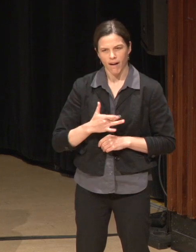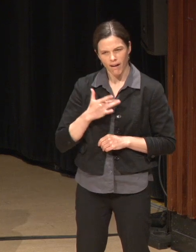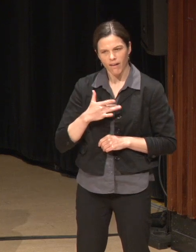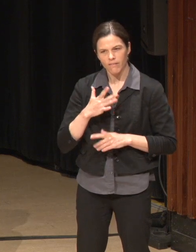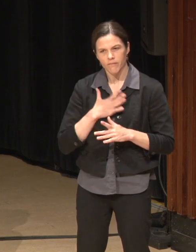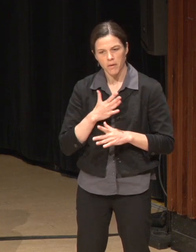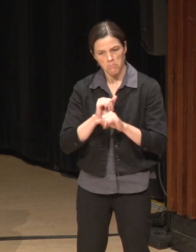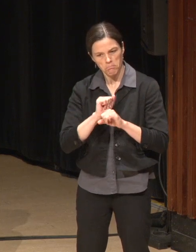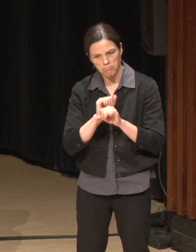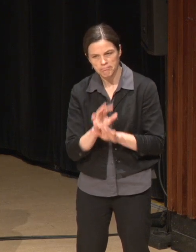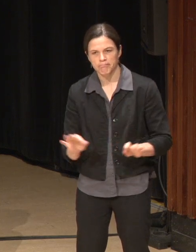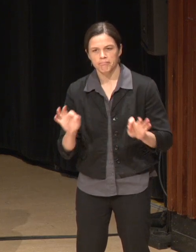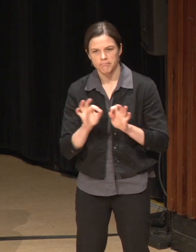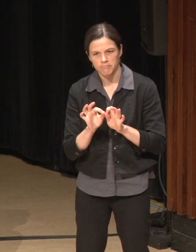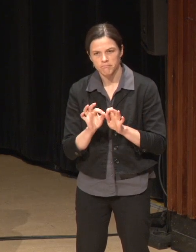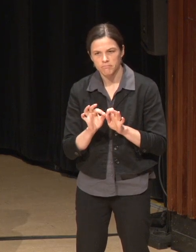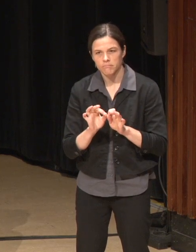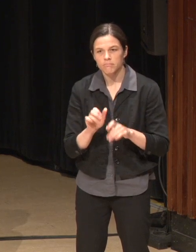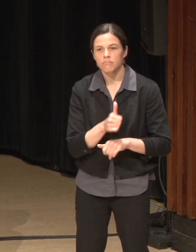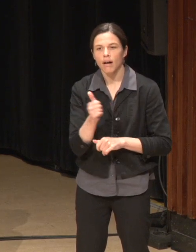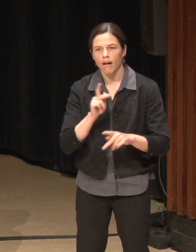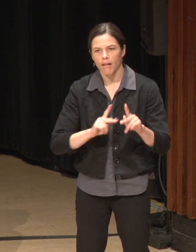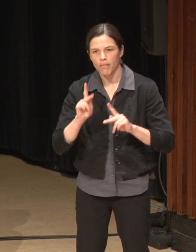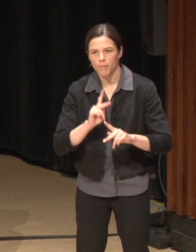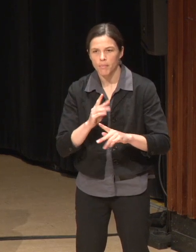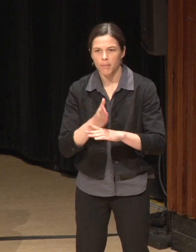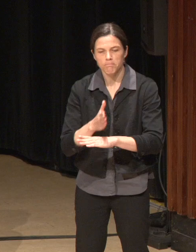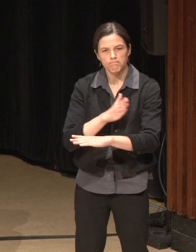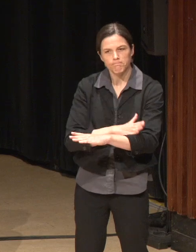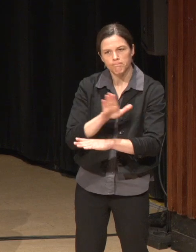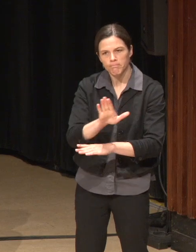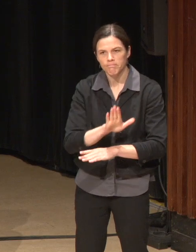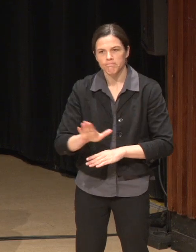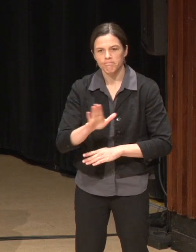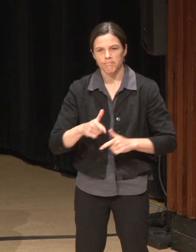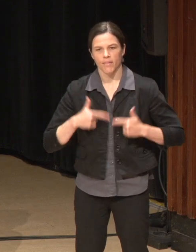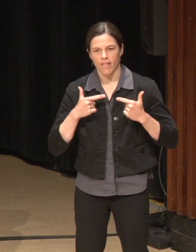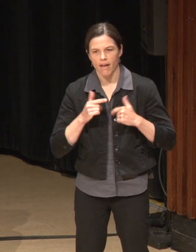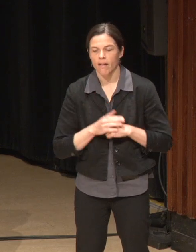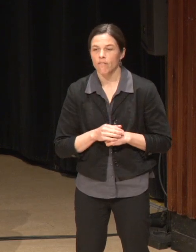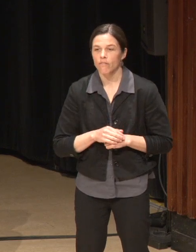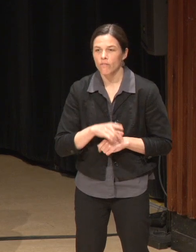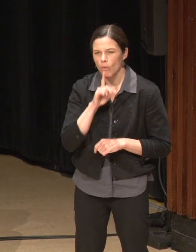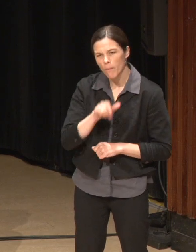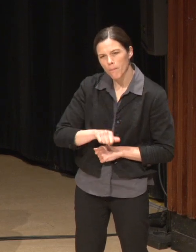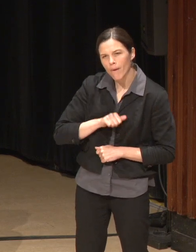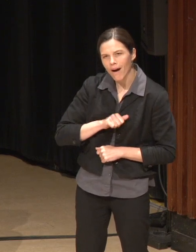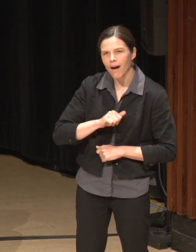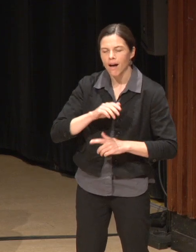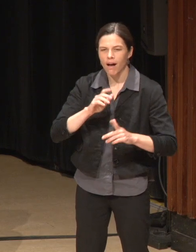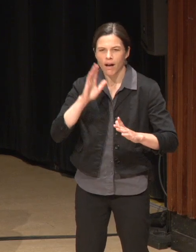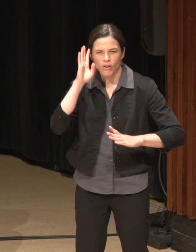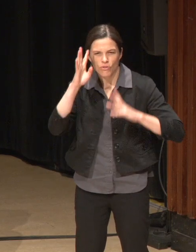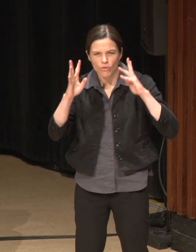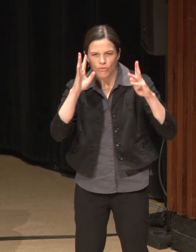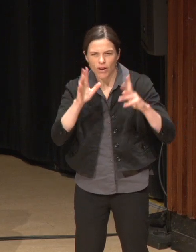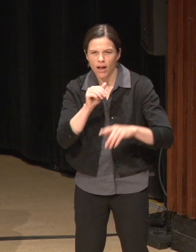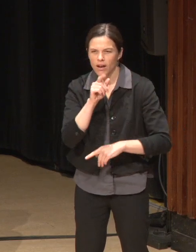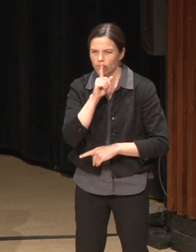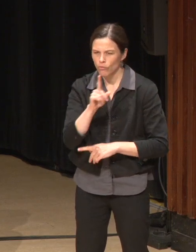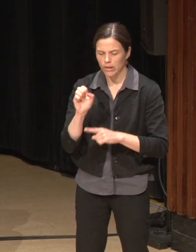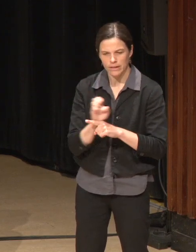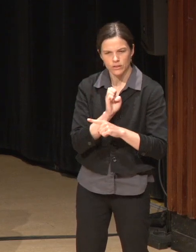and improved the lives of others. He had great pride, he was very creative, and he was very entrepreneurial when